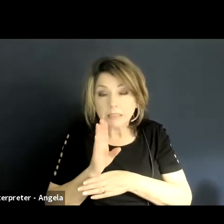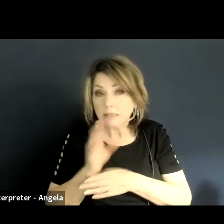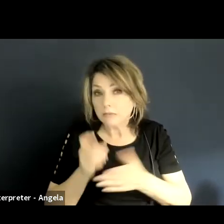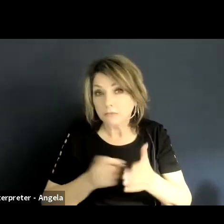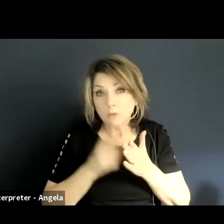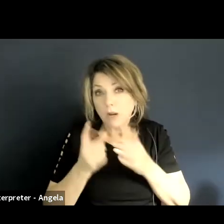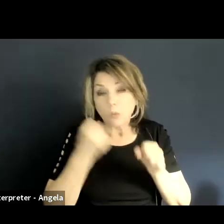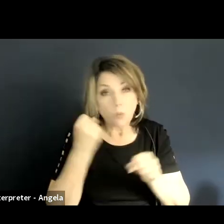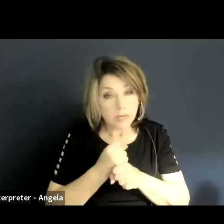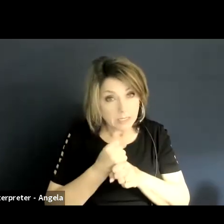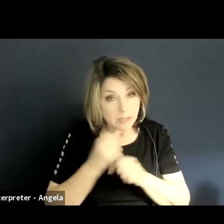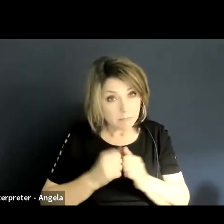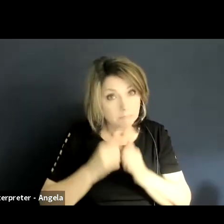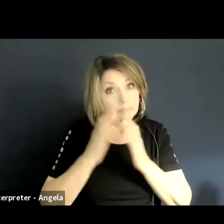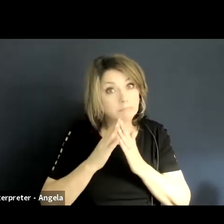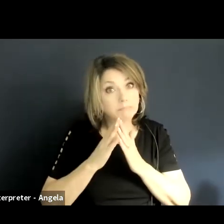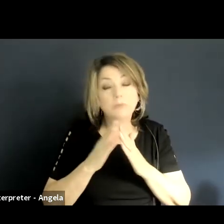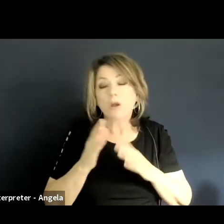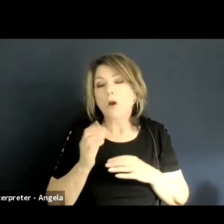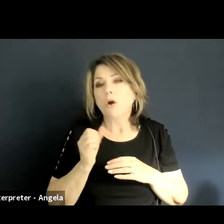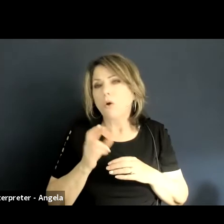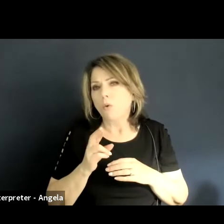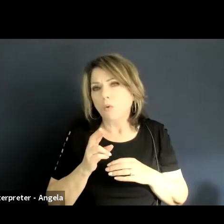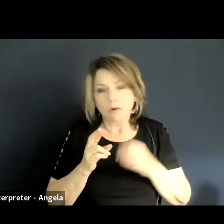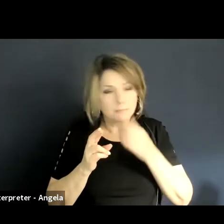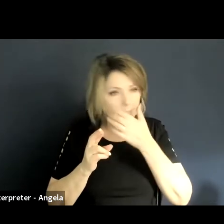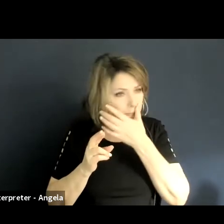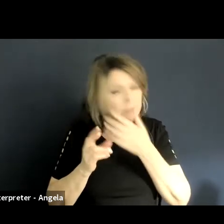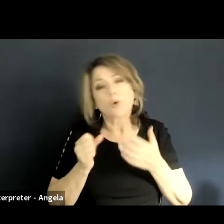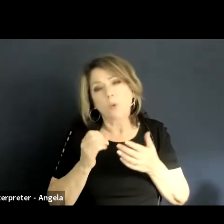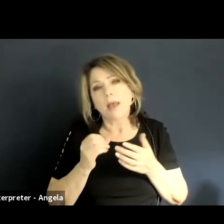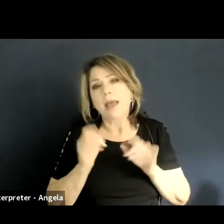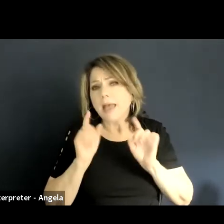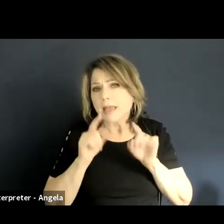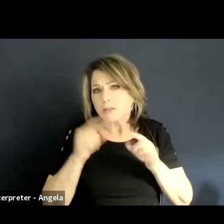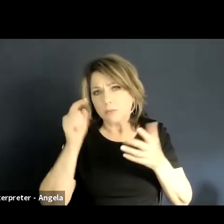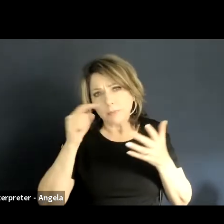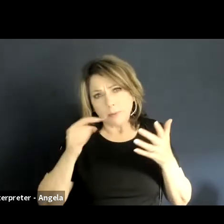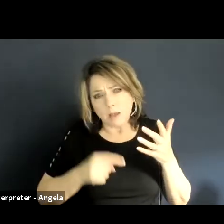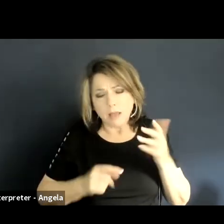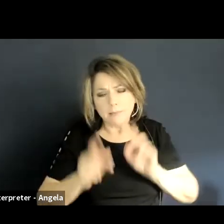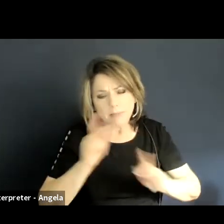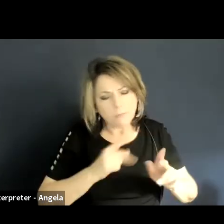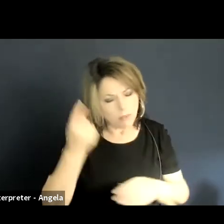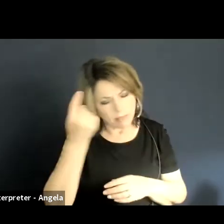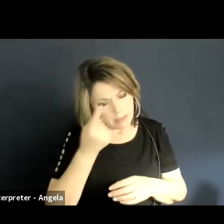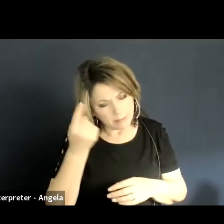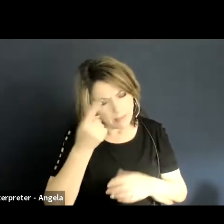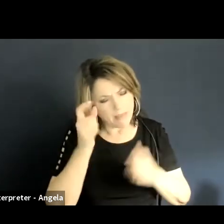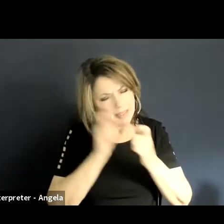up? So having an idea, it's answering these questions, getting people to think through these kinds of